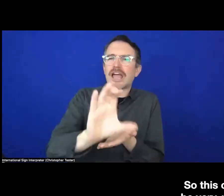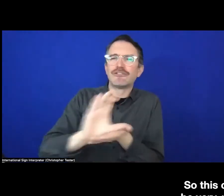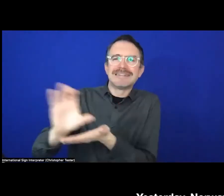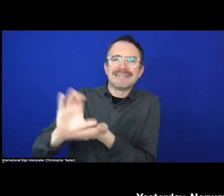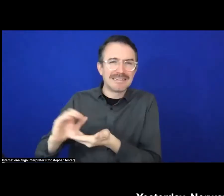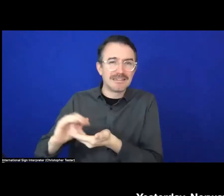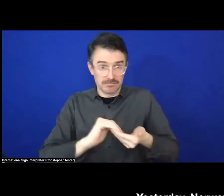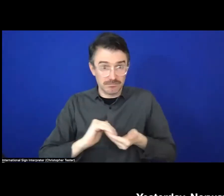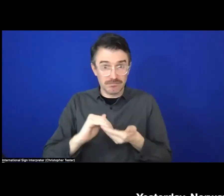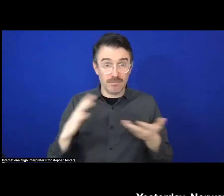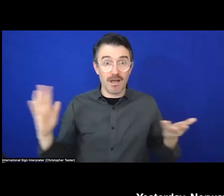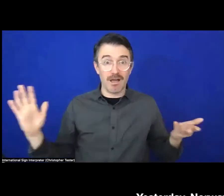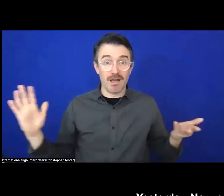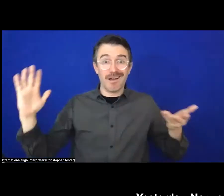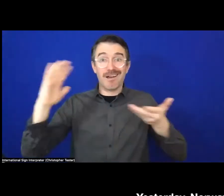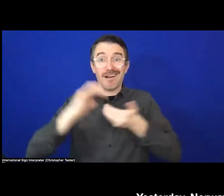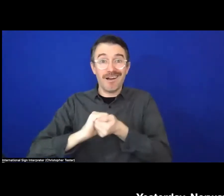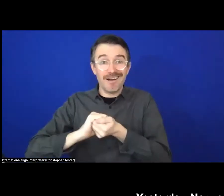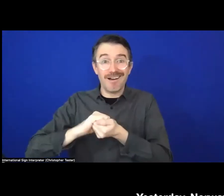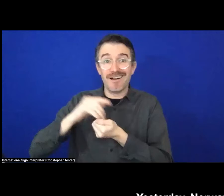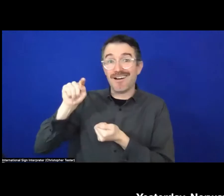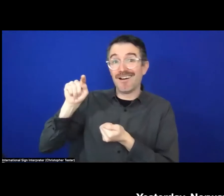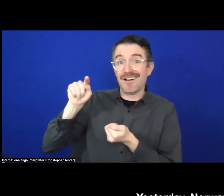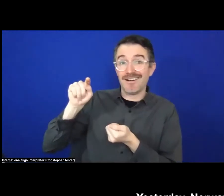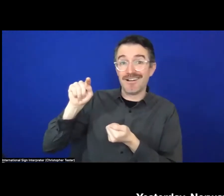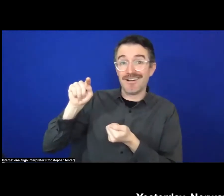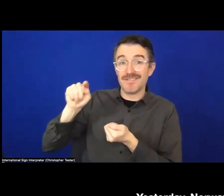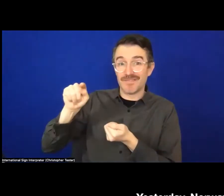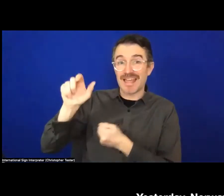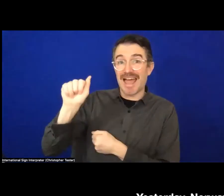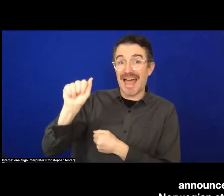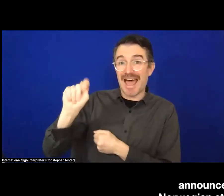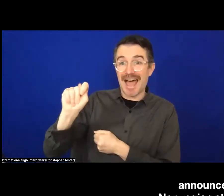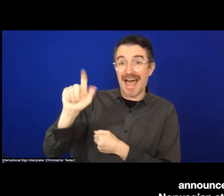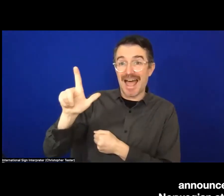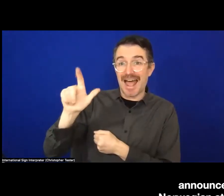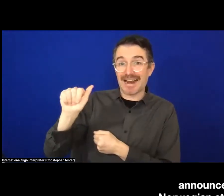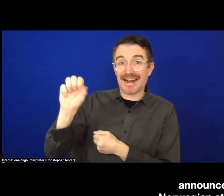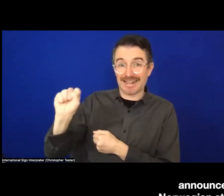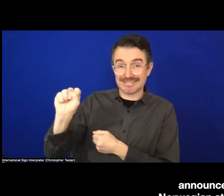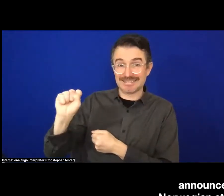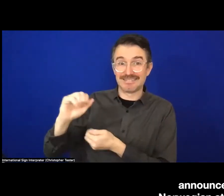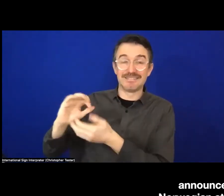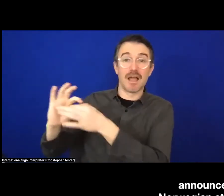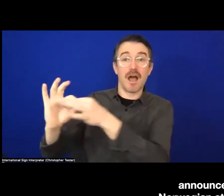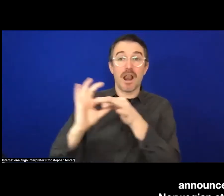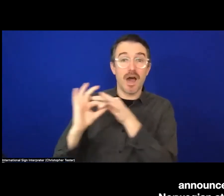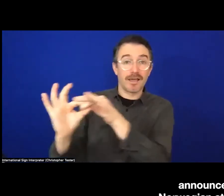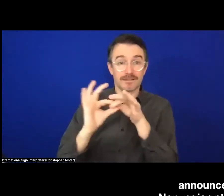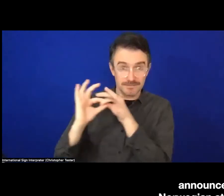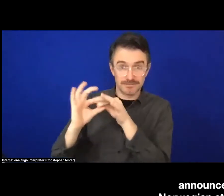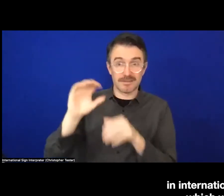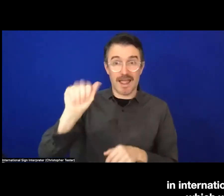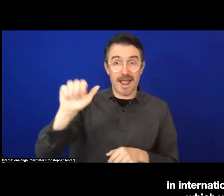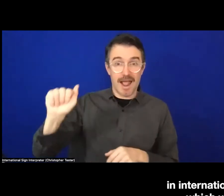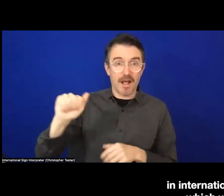important. Yesterday, Norway's Prime Minister Støre announced the first ever Norwegian